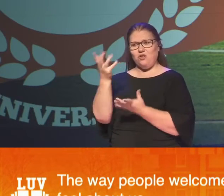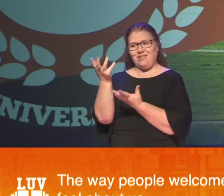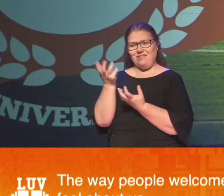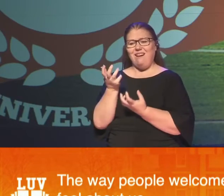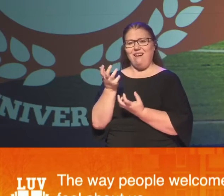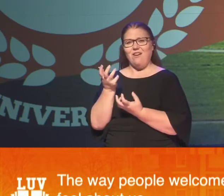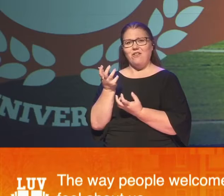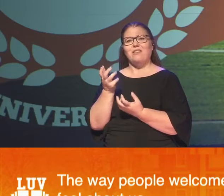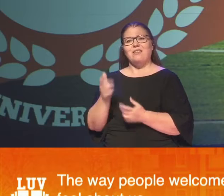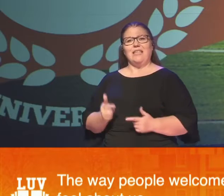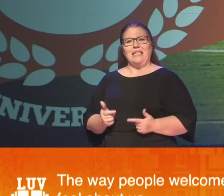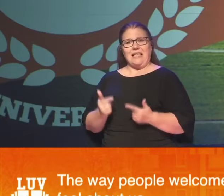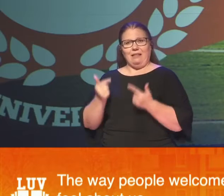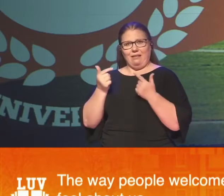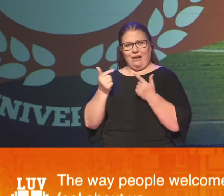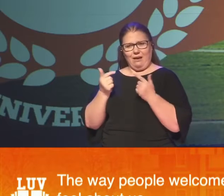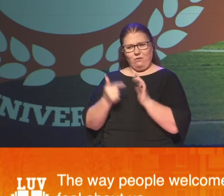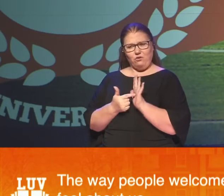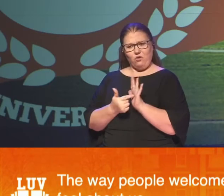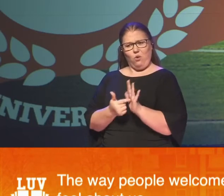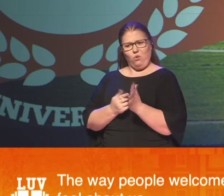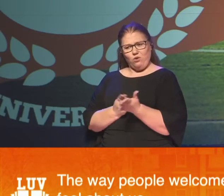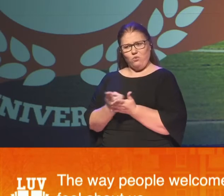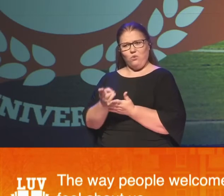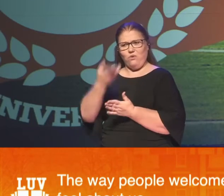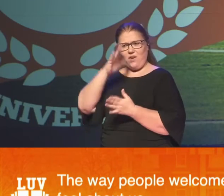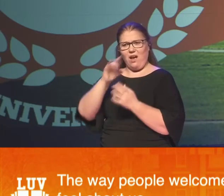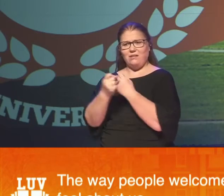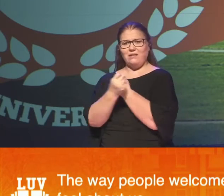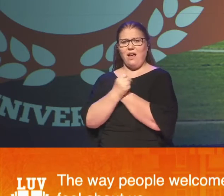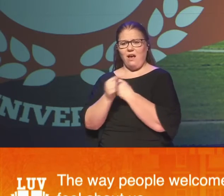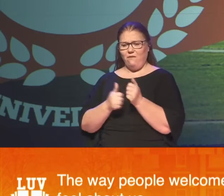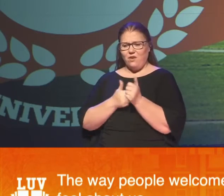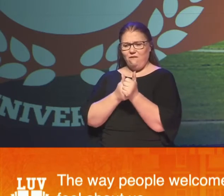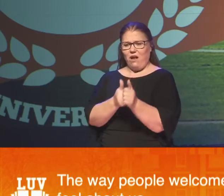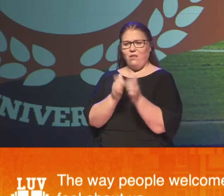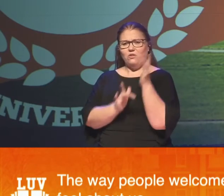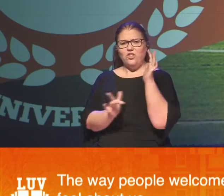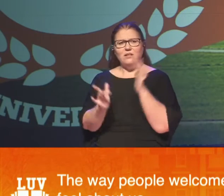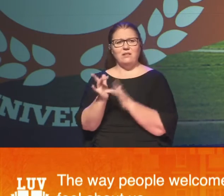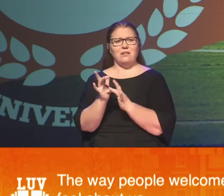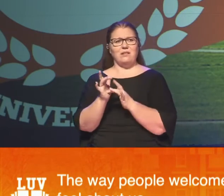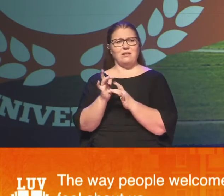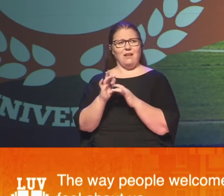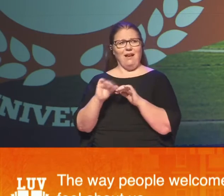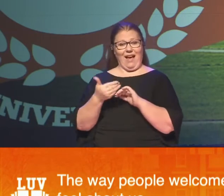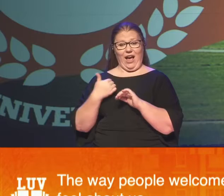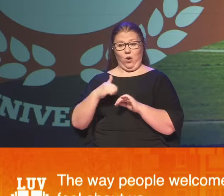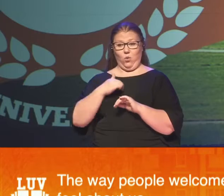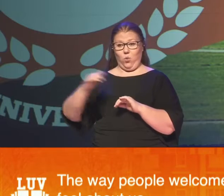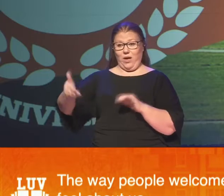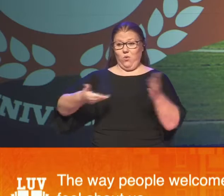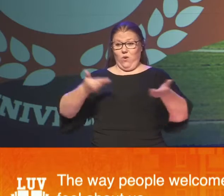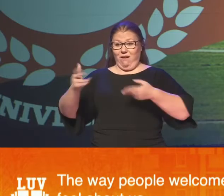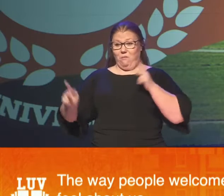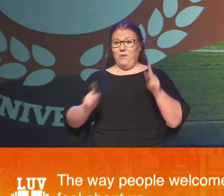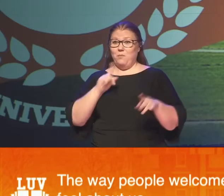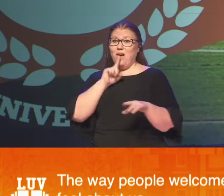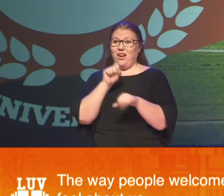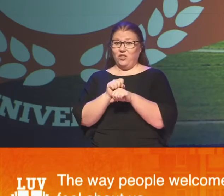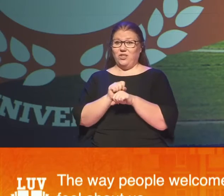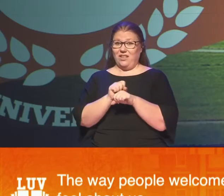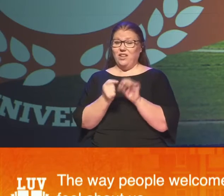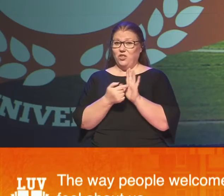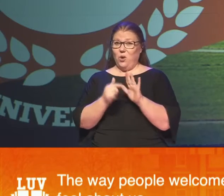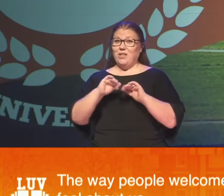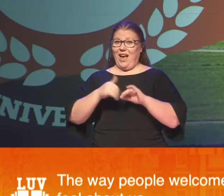to live out like a truth of God's love, to follow Jesus, the way we welcome people actually reveals how